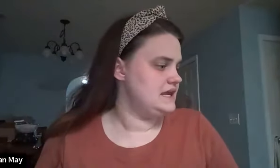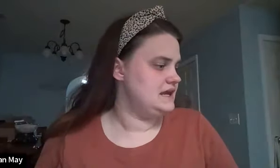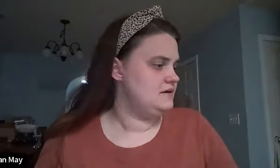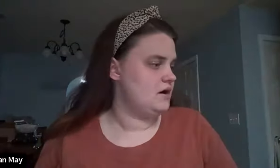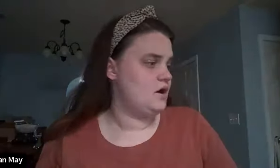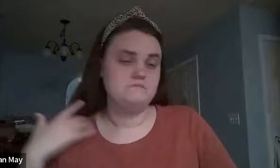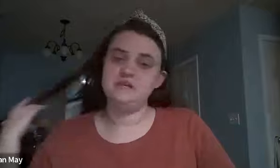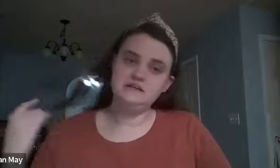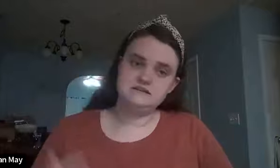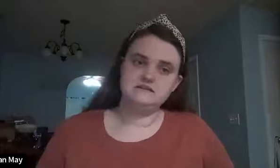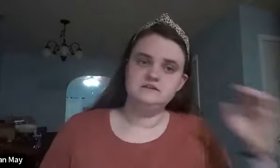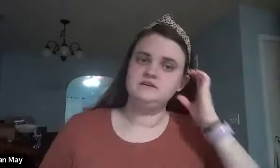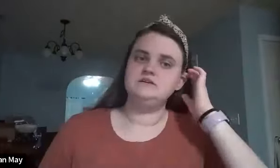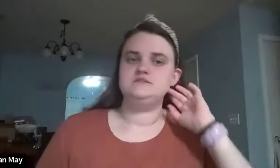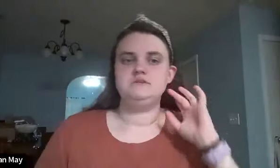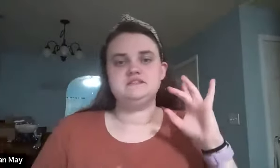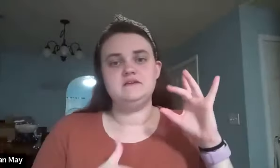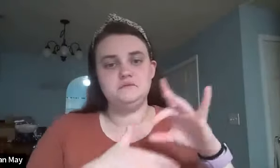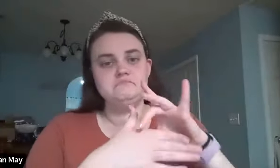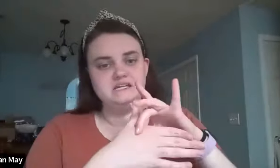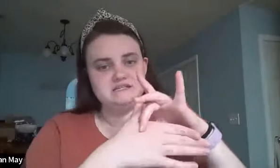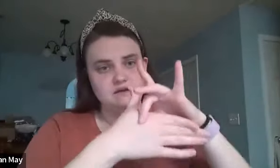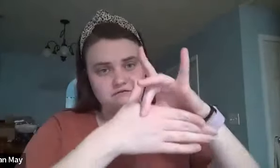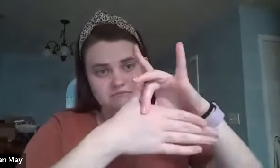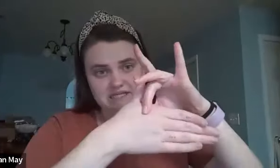Then our meat. So we have the sign for meat itself, meat.